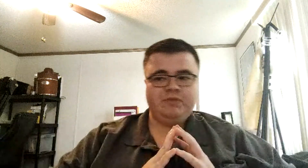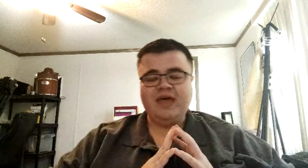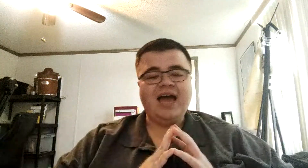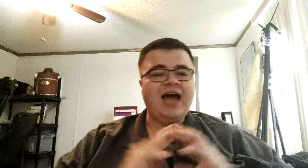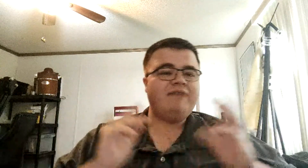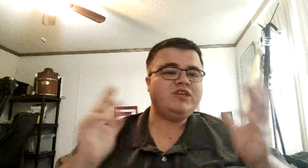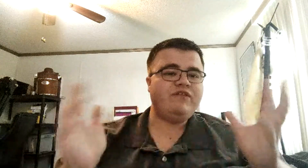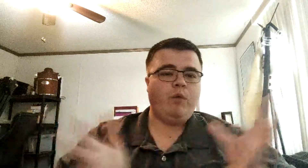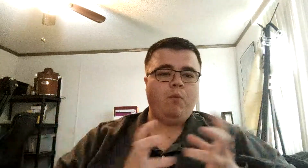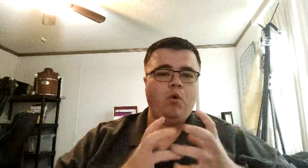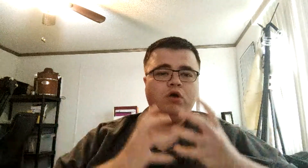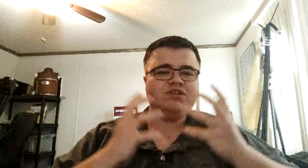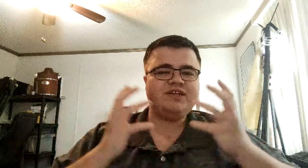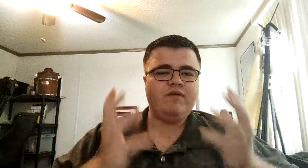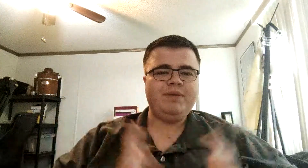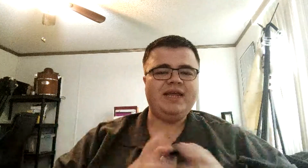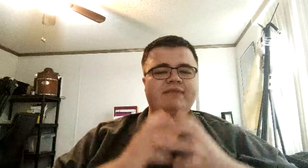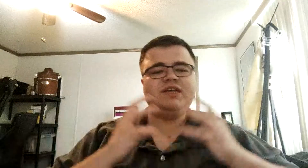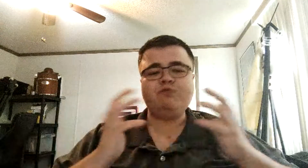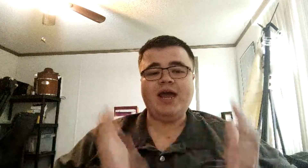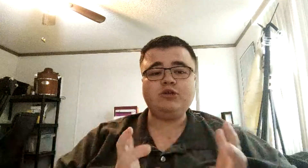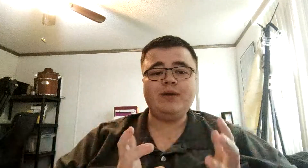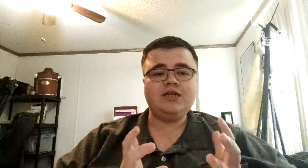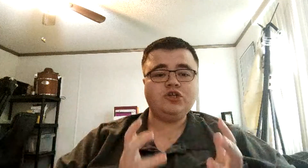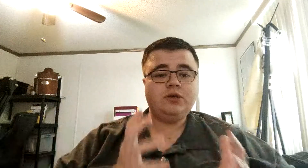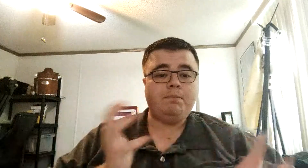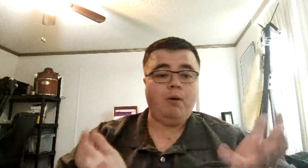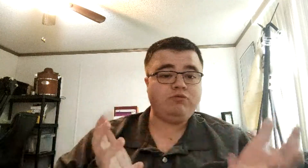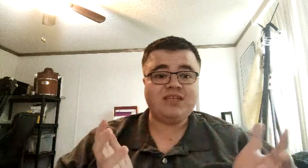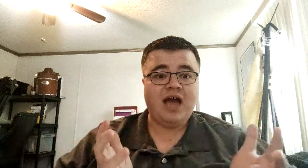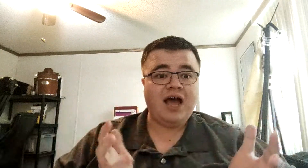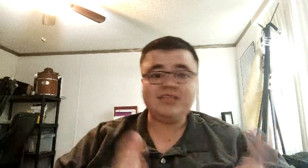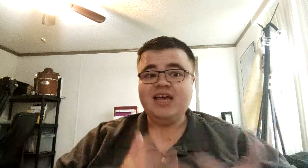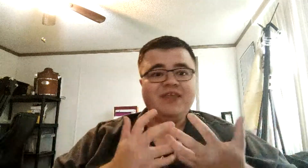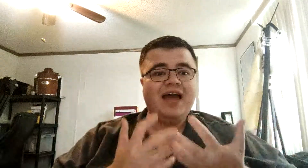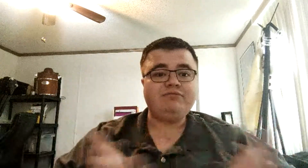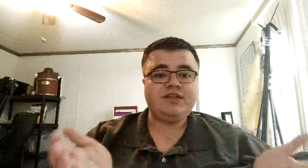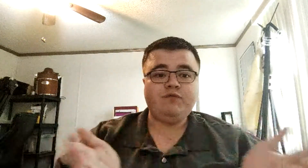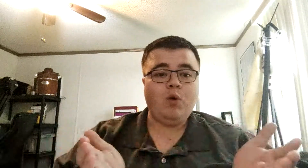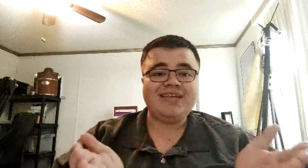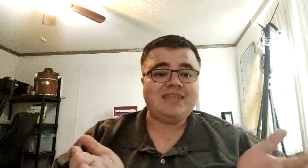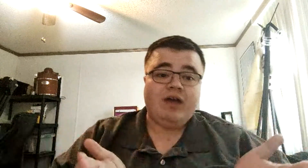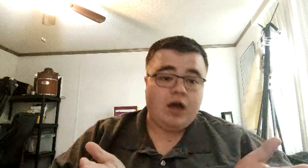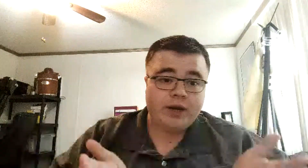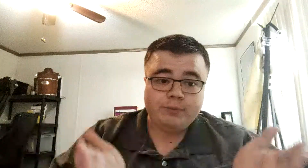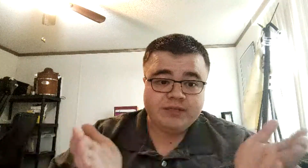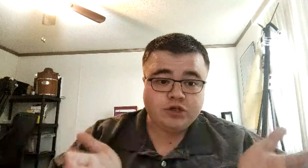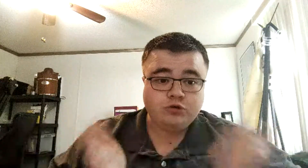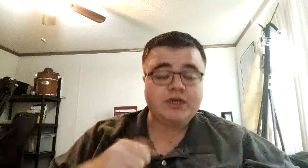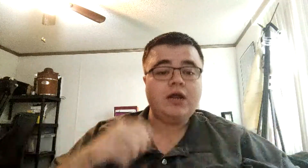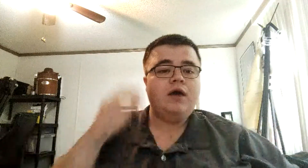they have different morals, different beliefs, different education, both sides. They have different ways of how helping children.